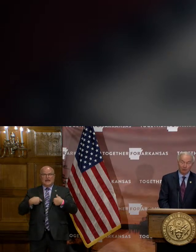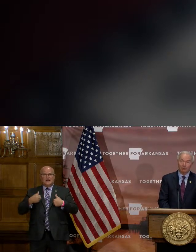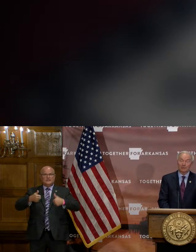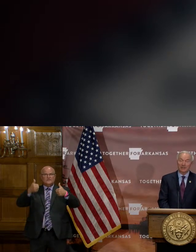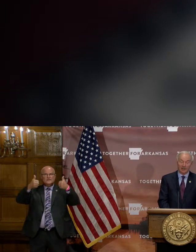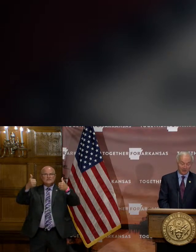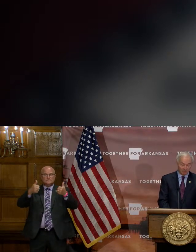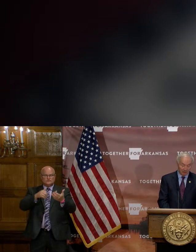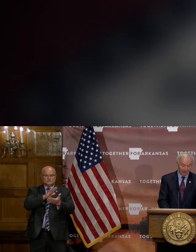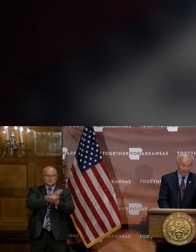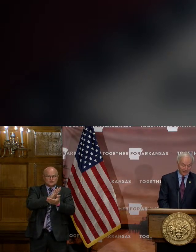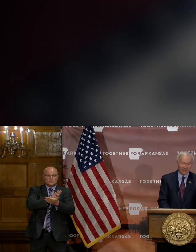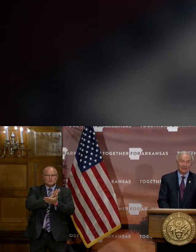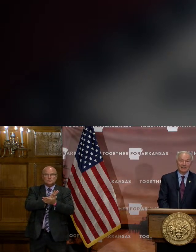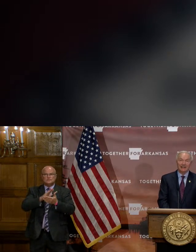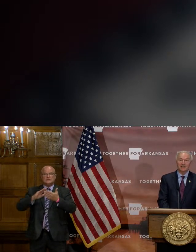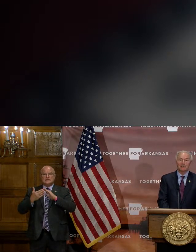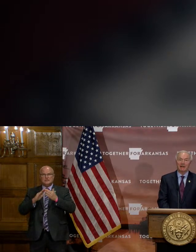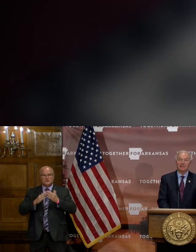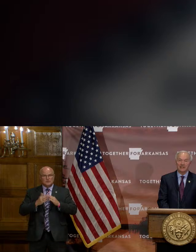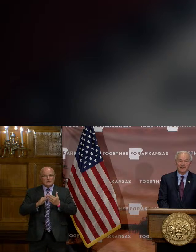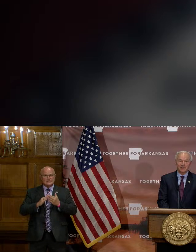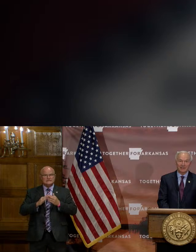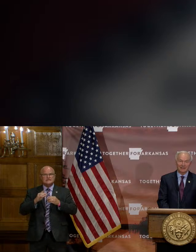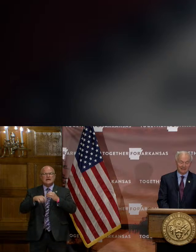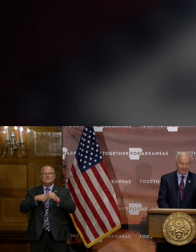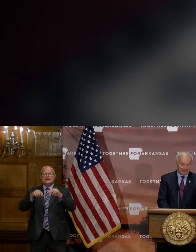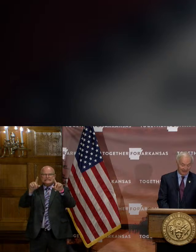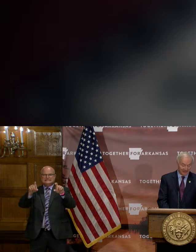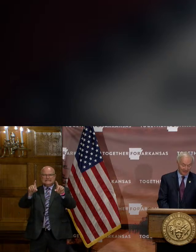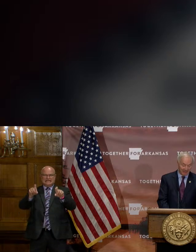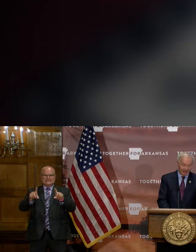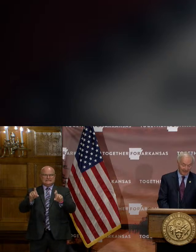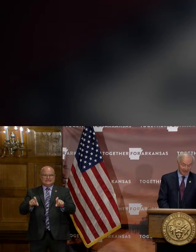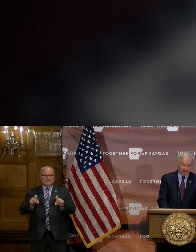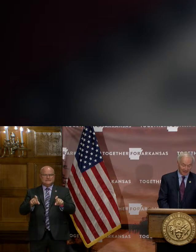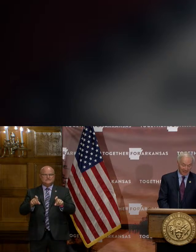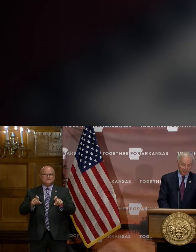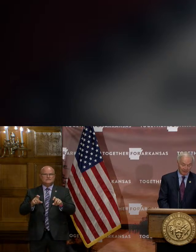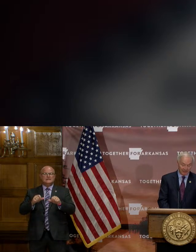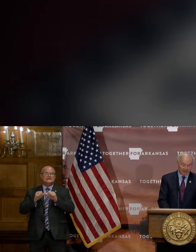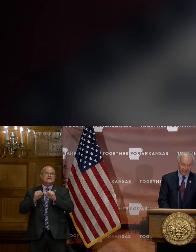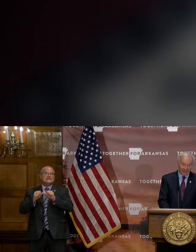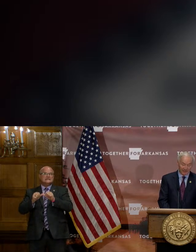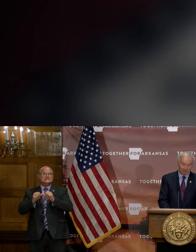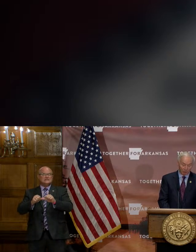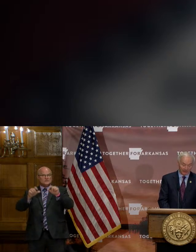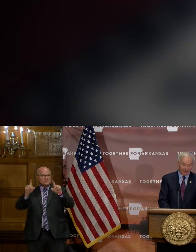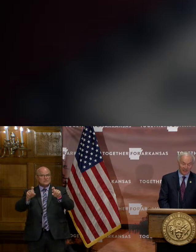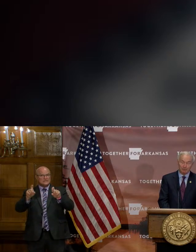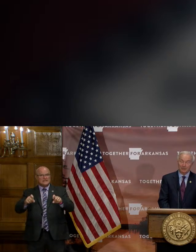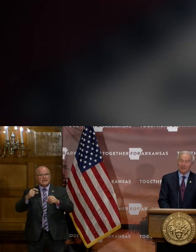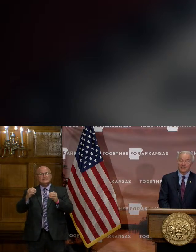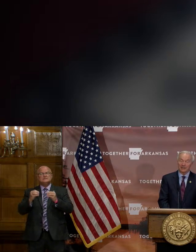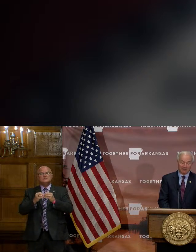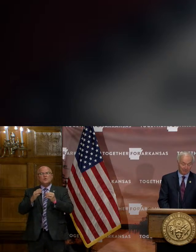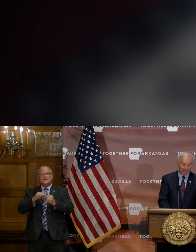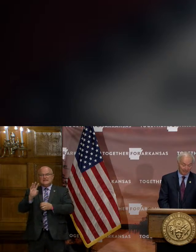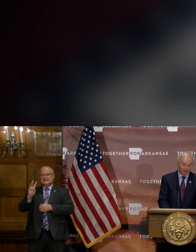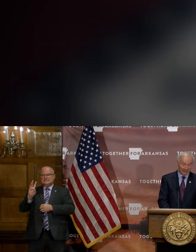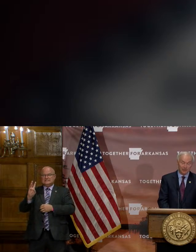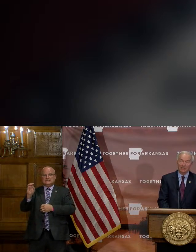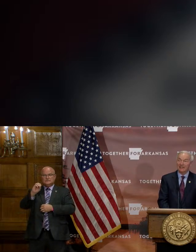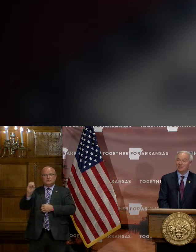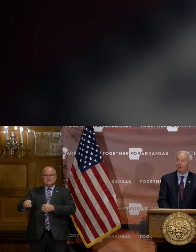our schools, and our communities, it is about testing. It is about continuing to test more than 6% of